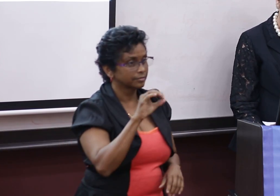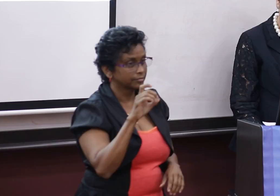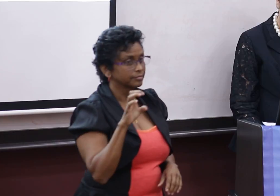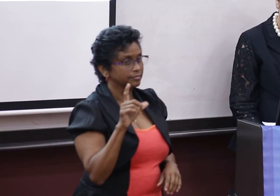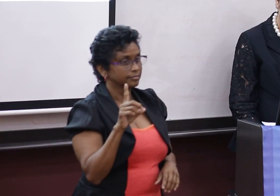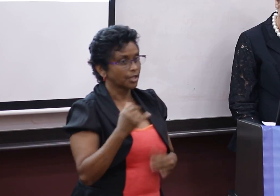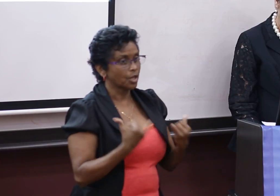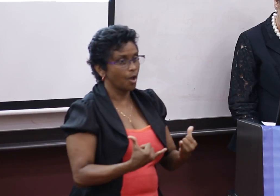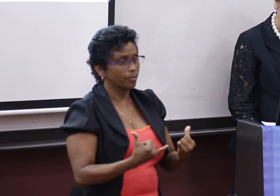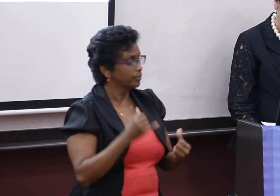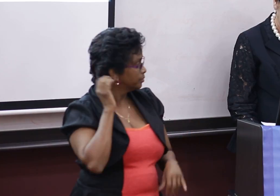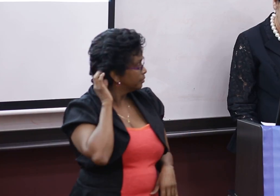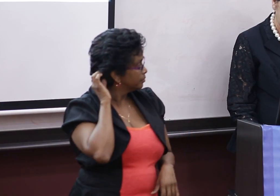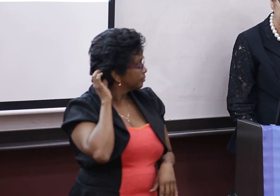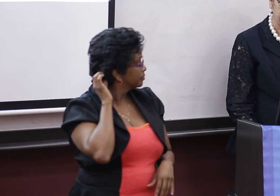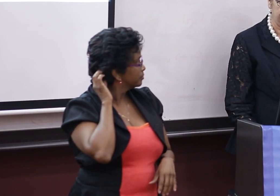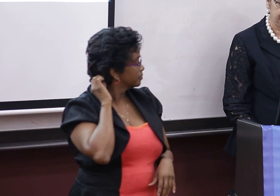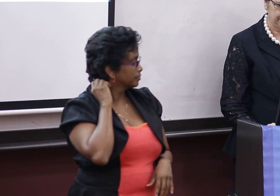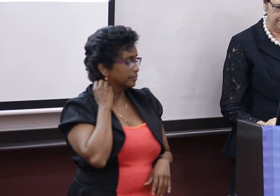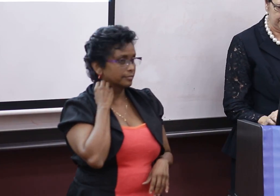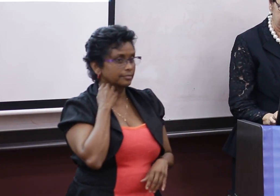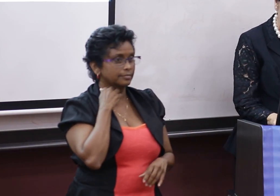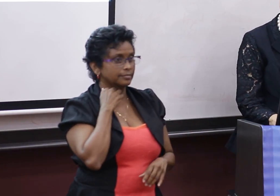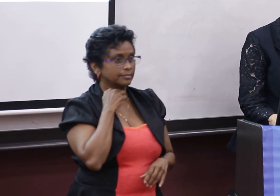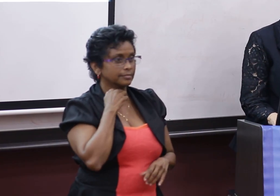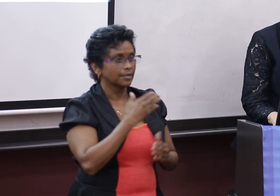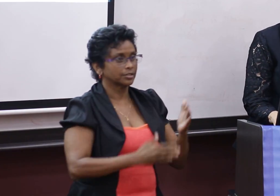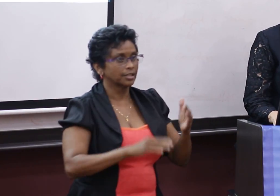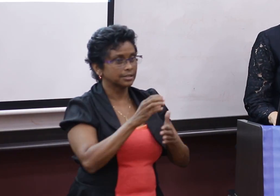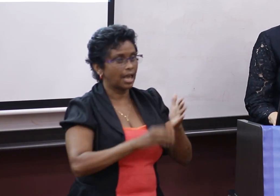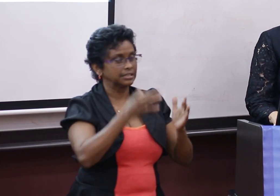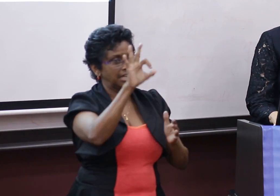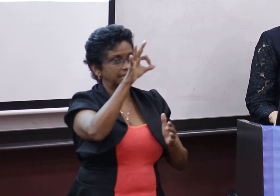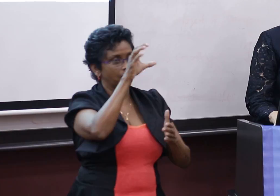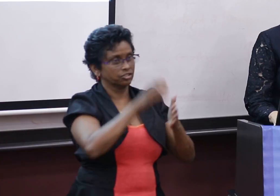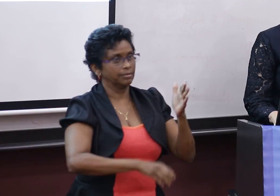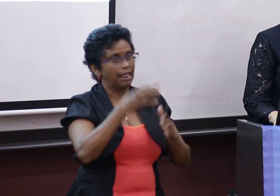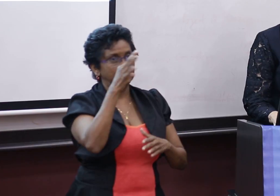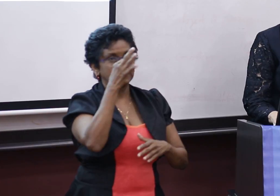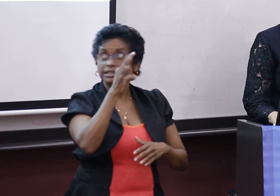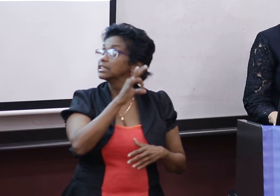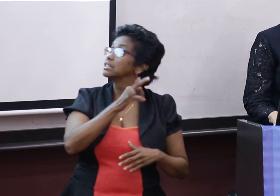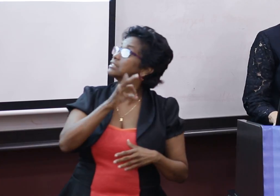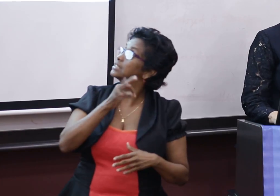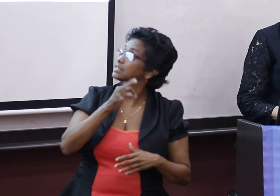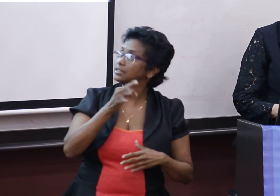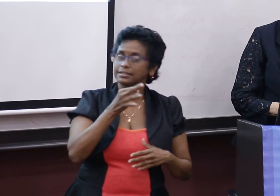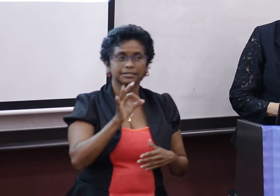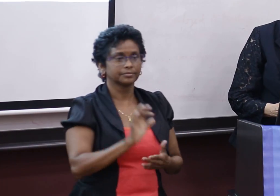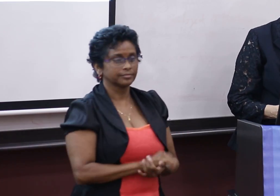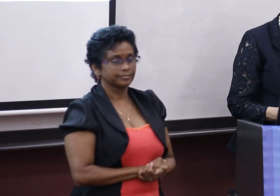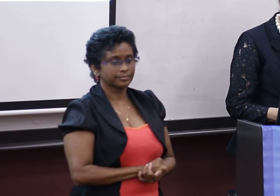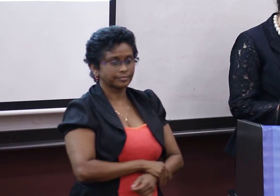now move on to Article 19 with Mrs. Teresina Sieunarine.